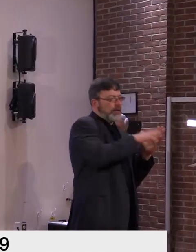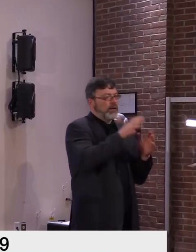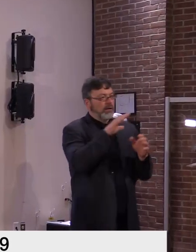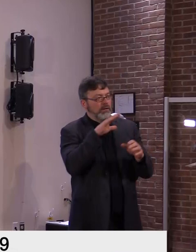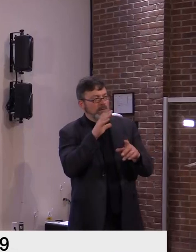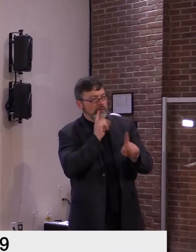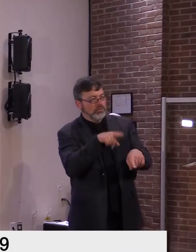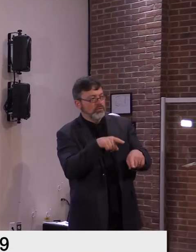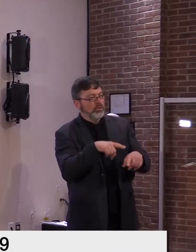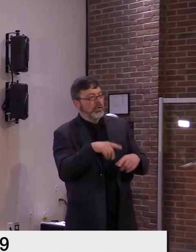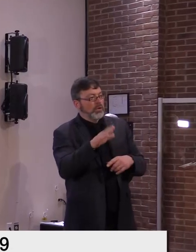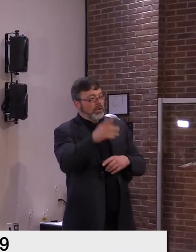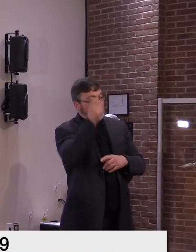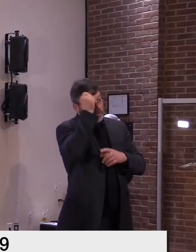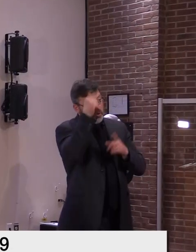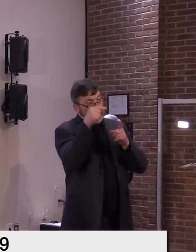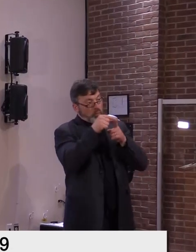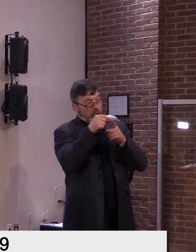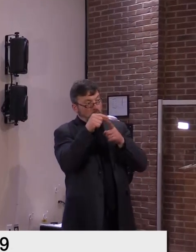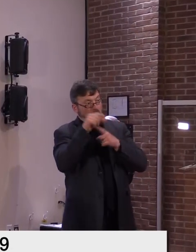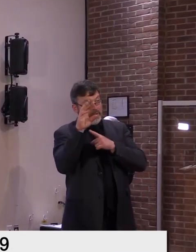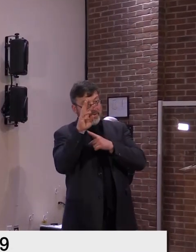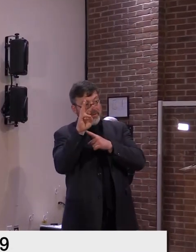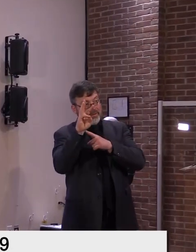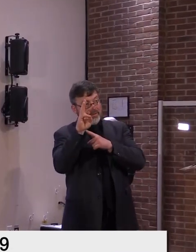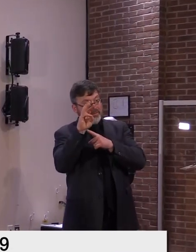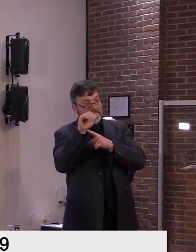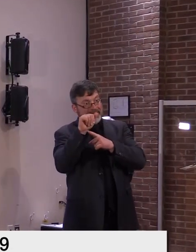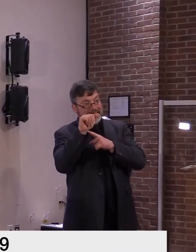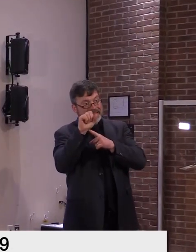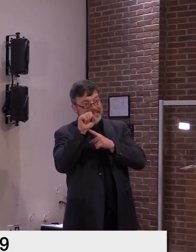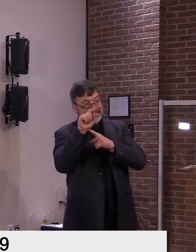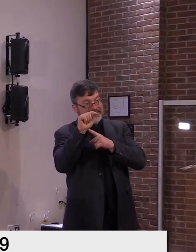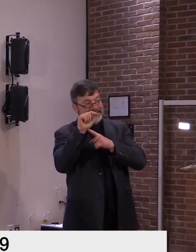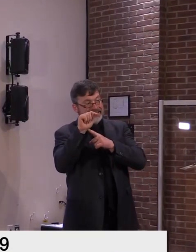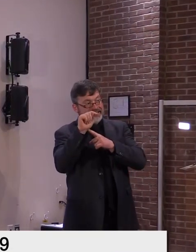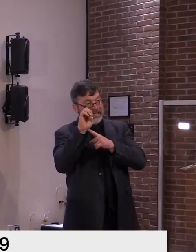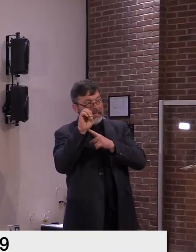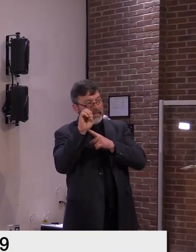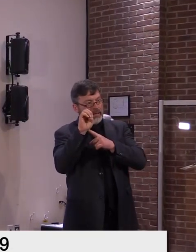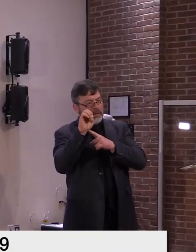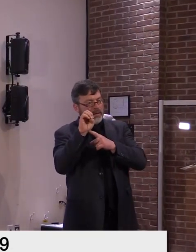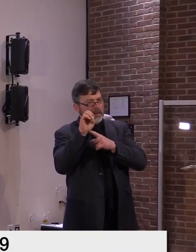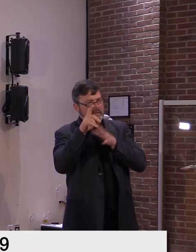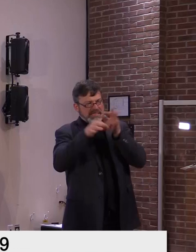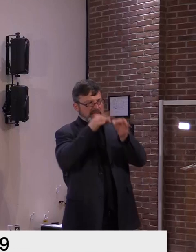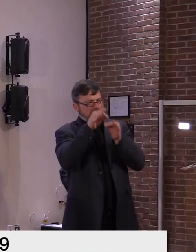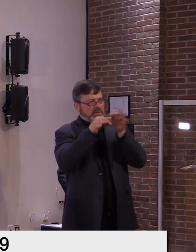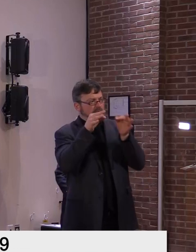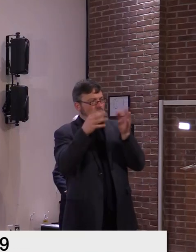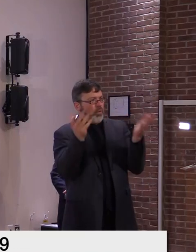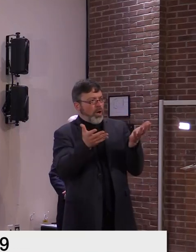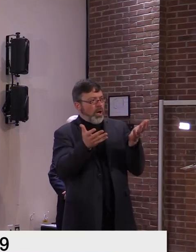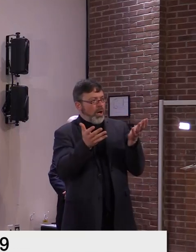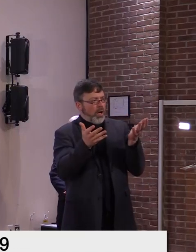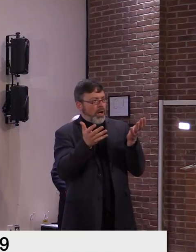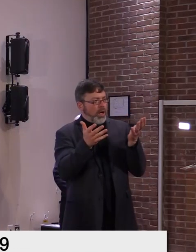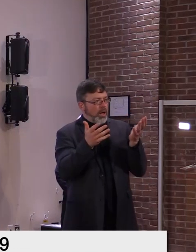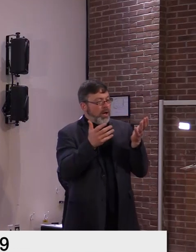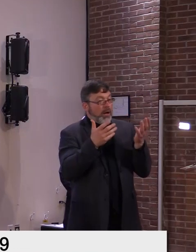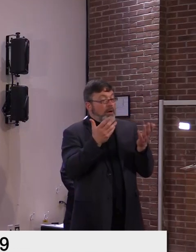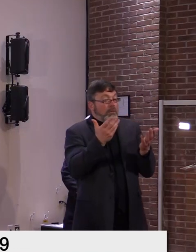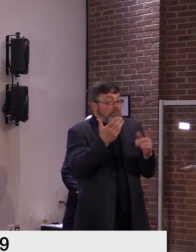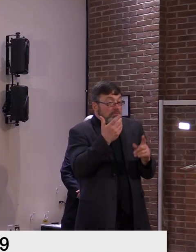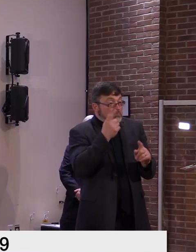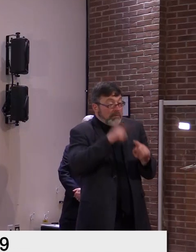is an umbrella term. So some of wastage may be that they could not find someone to put the dose into at the end of